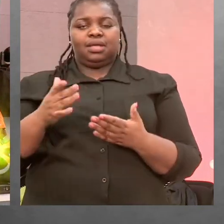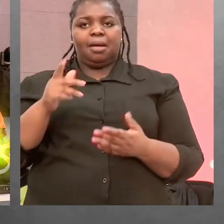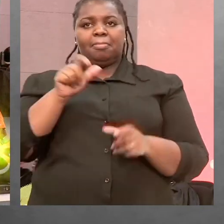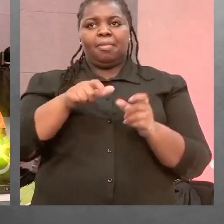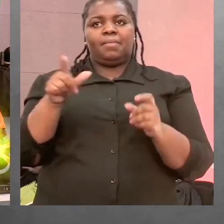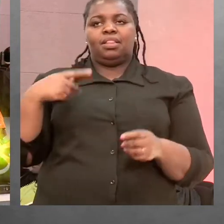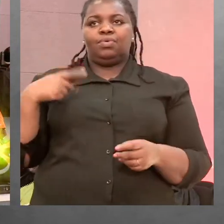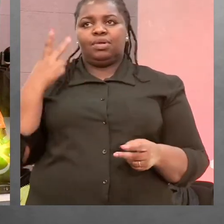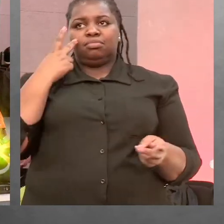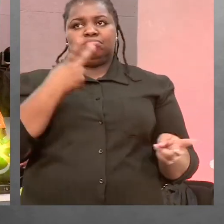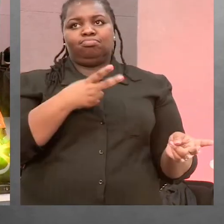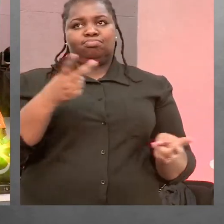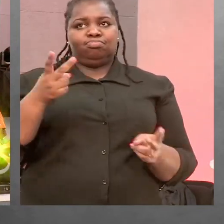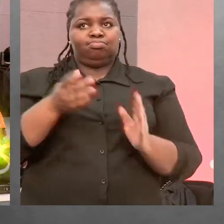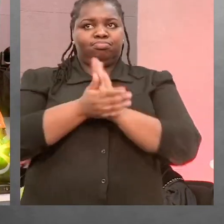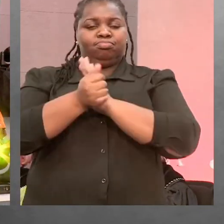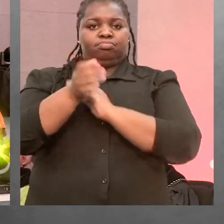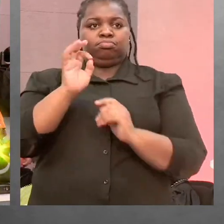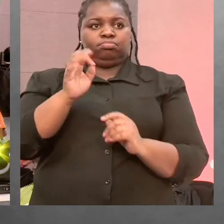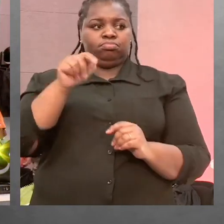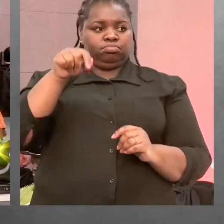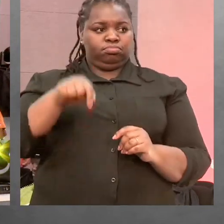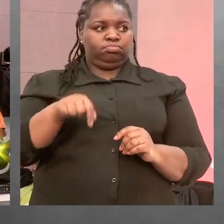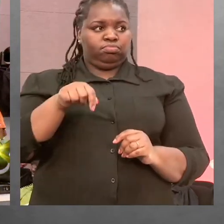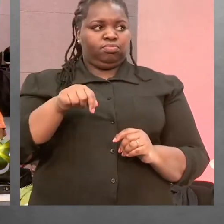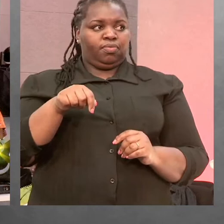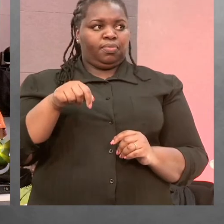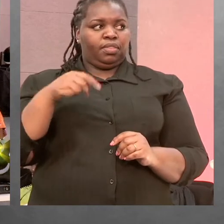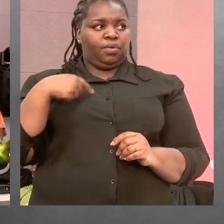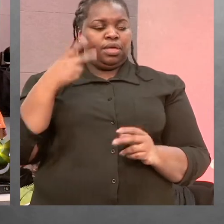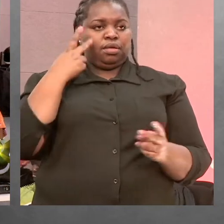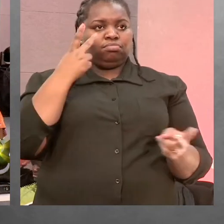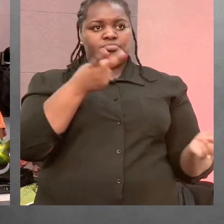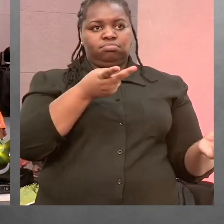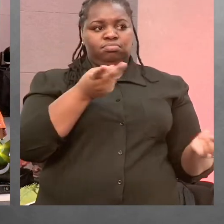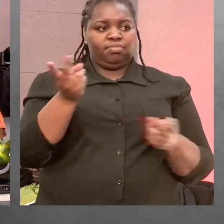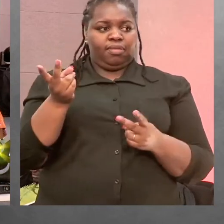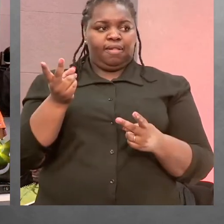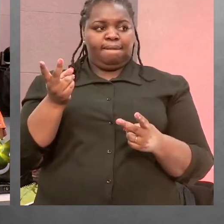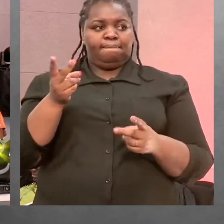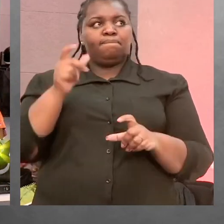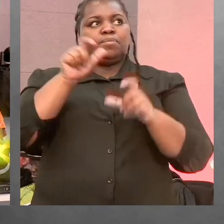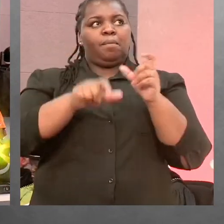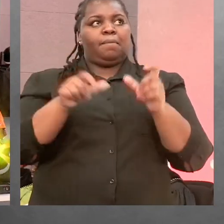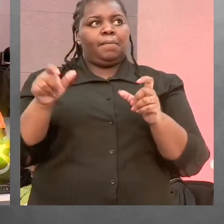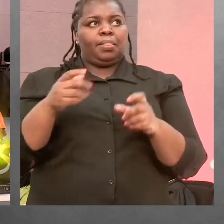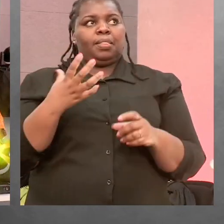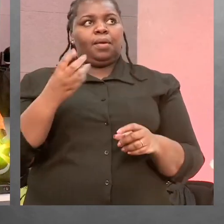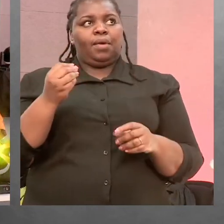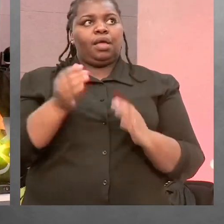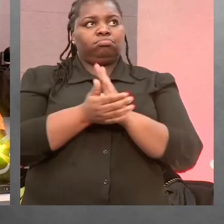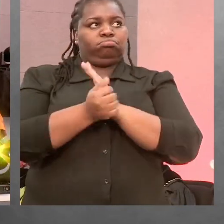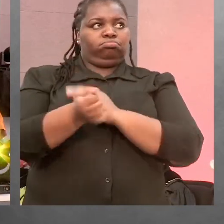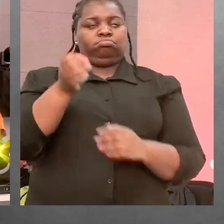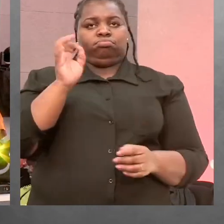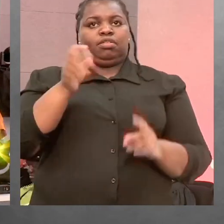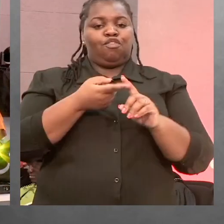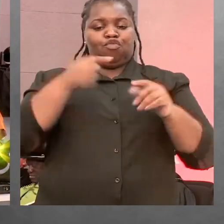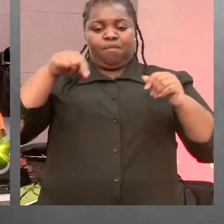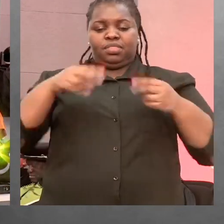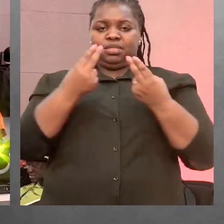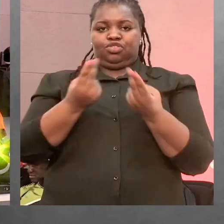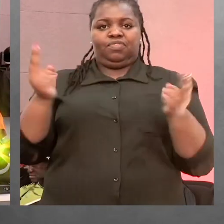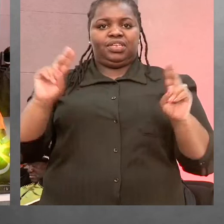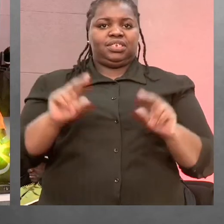zihlanjiwe abalolongwe kwi-Lake University, osaziwayo, abantu abaphuma izandla bephuma kwi-Lake